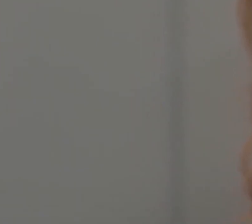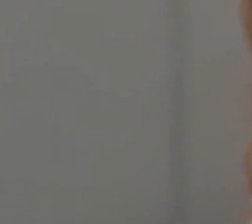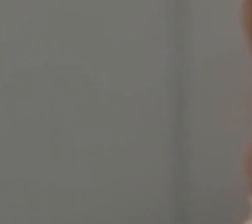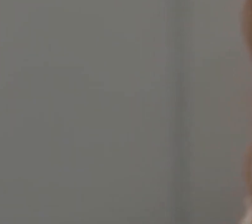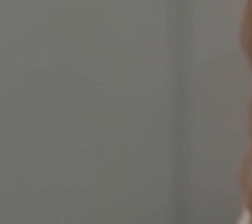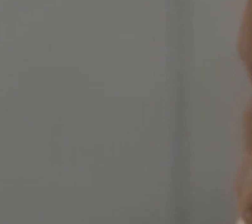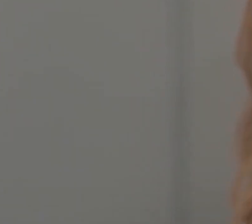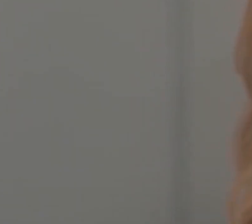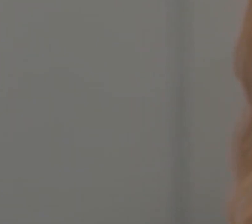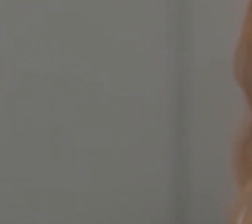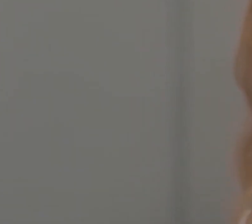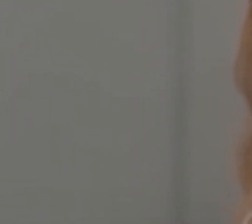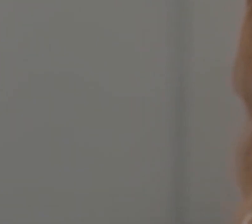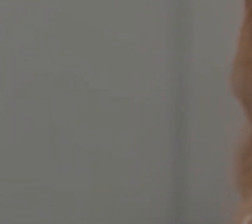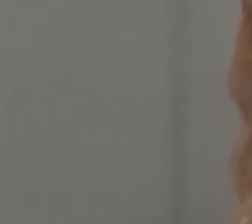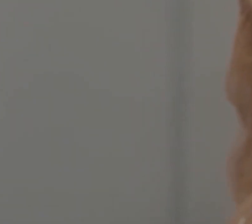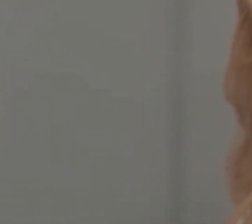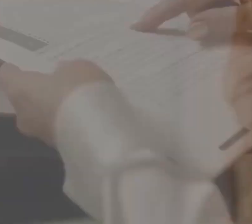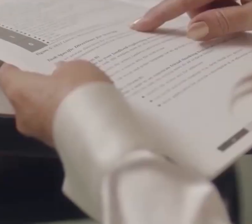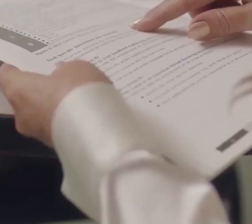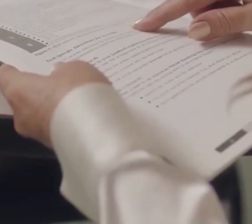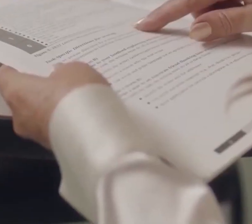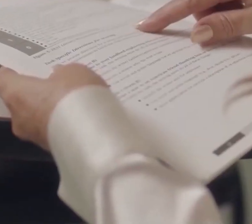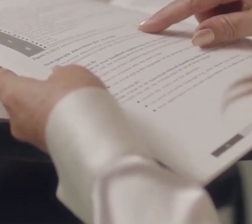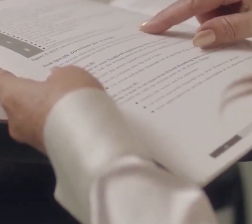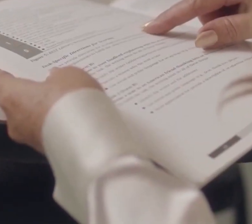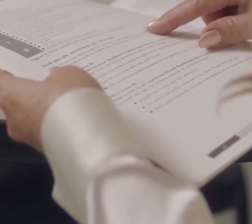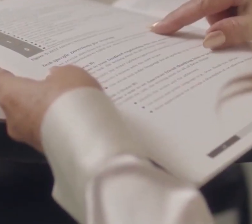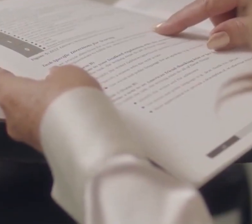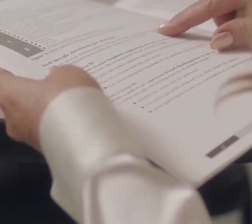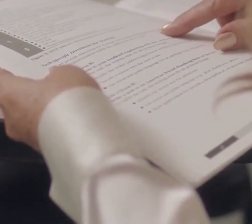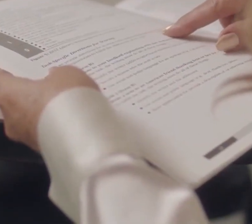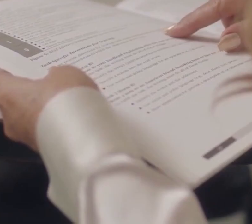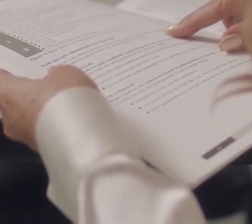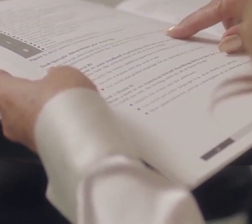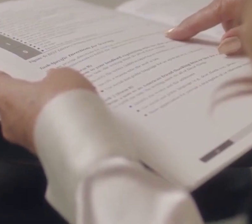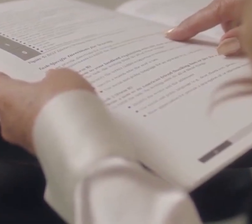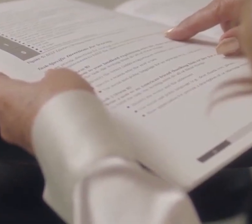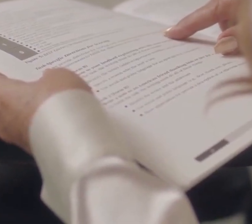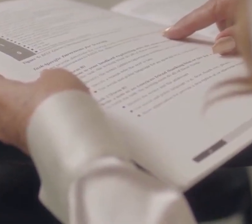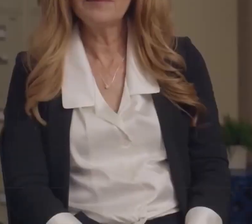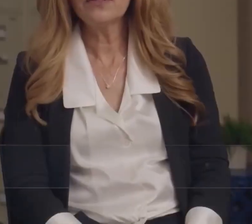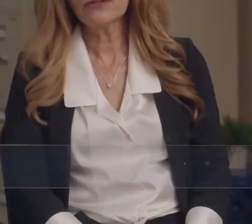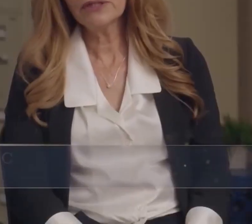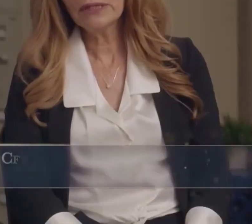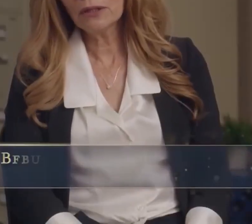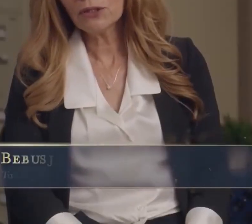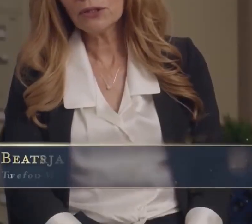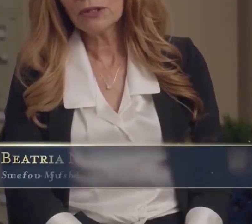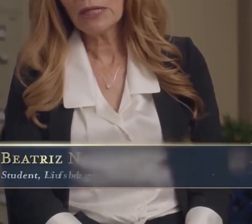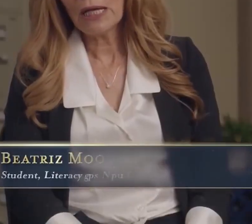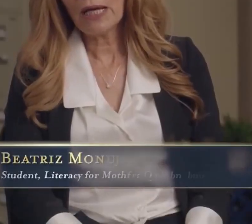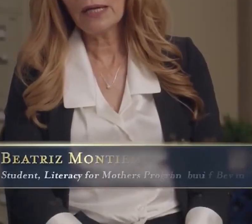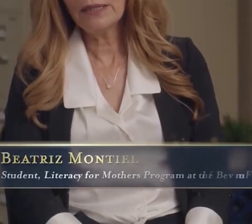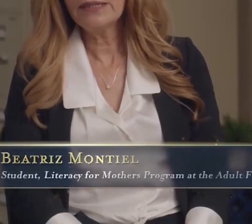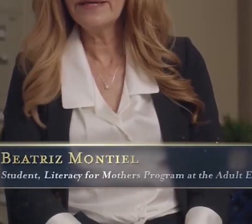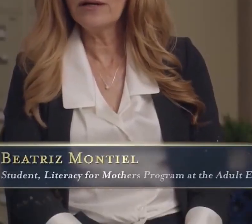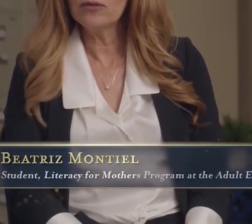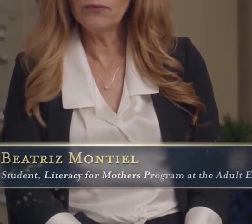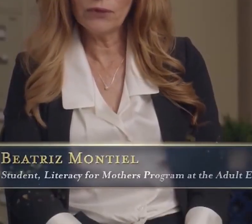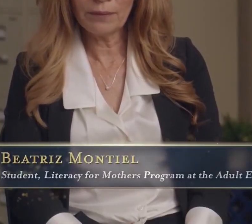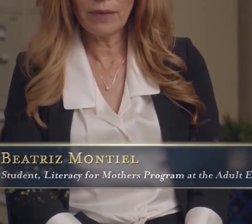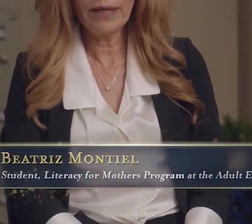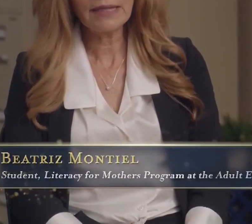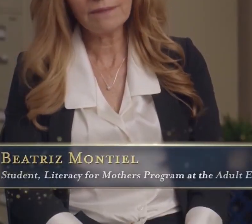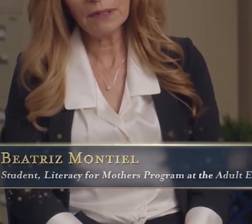and life. I am mom of 3 sons and 1 girl. Before I'm learning English, I needed